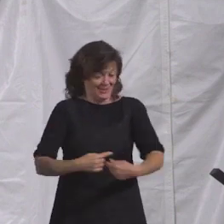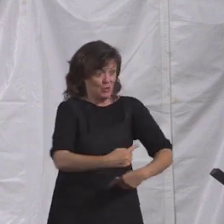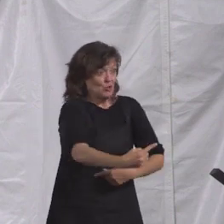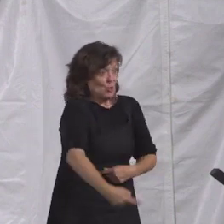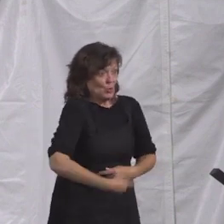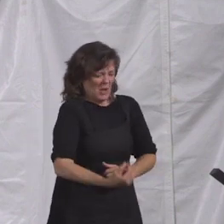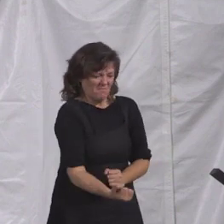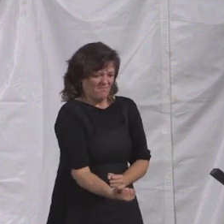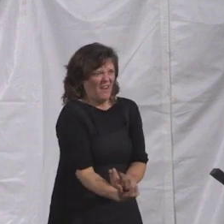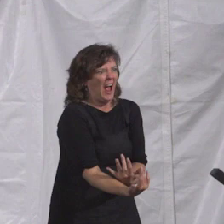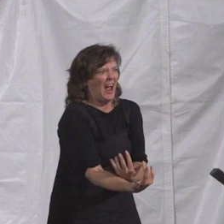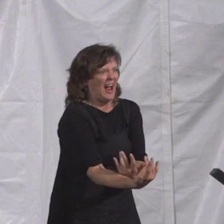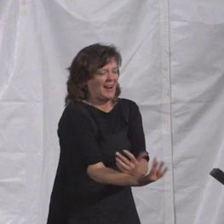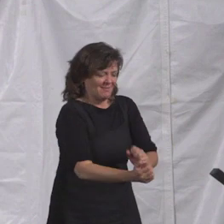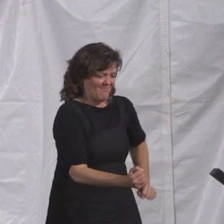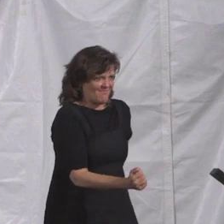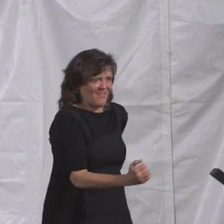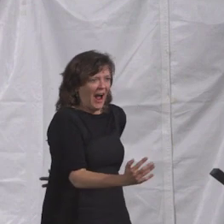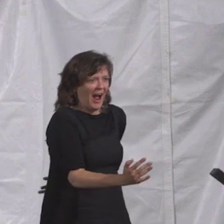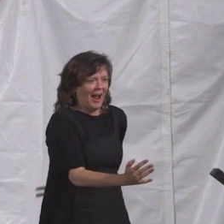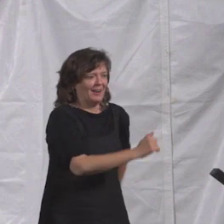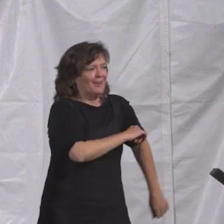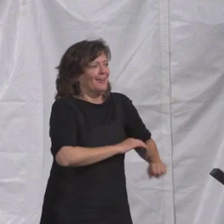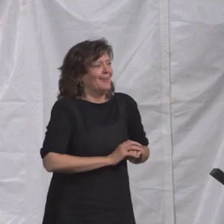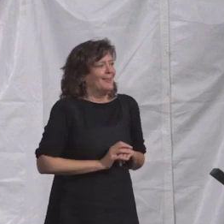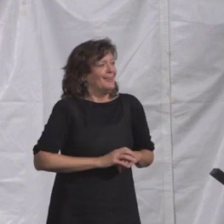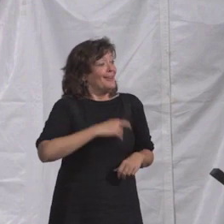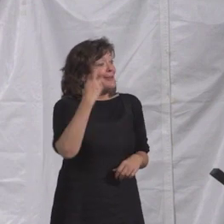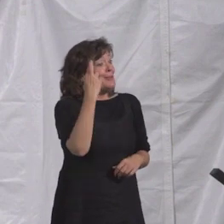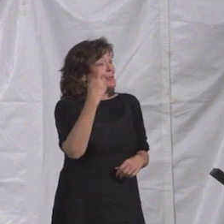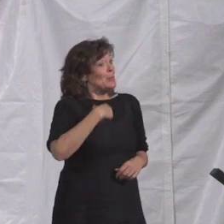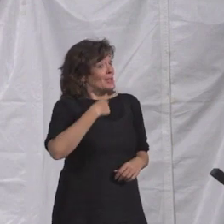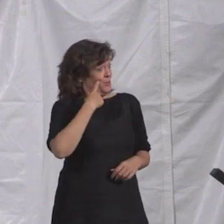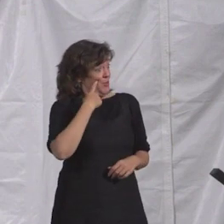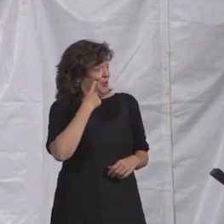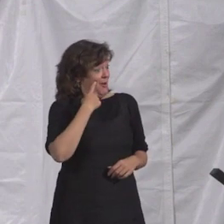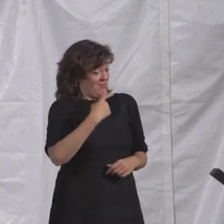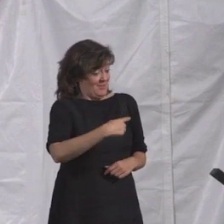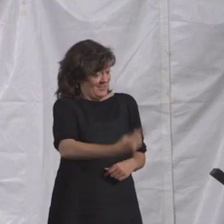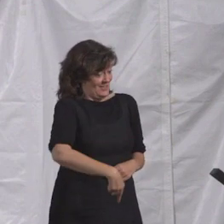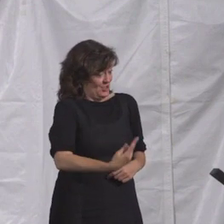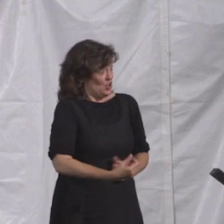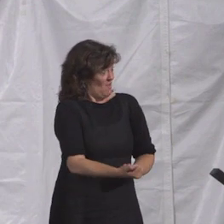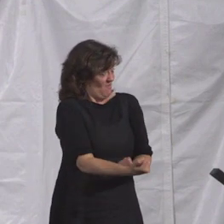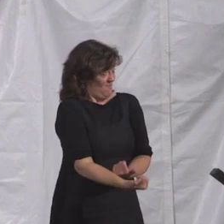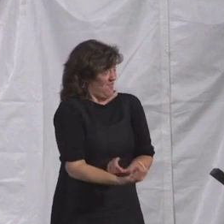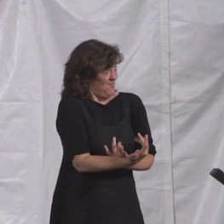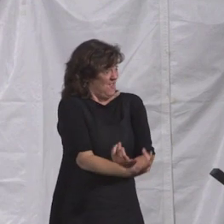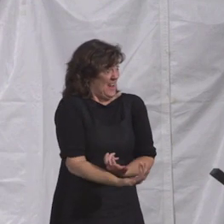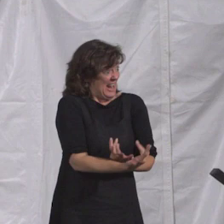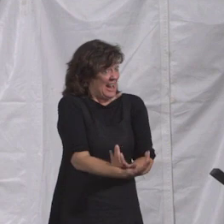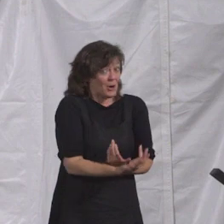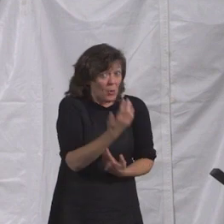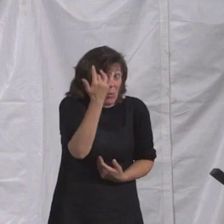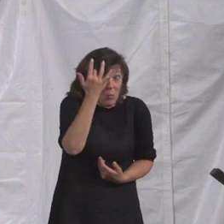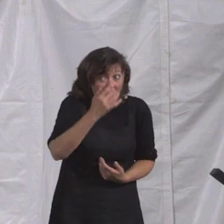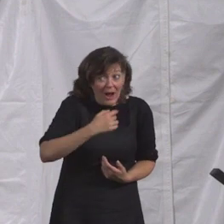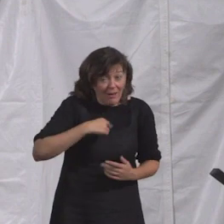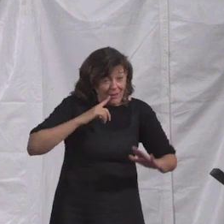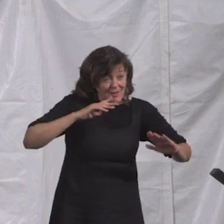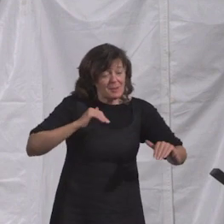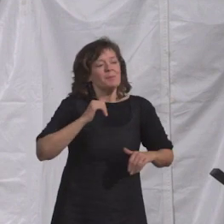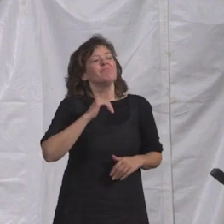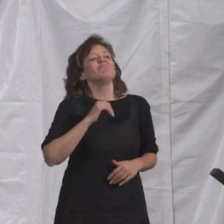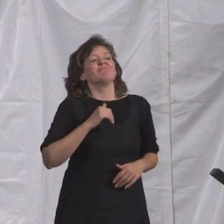And the reason we thought we could set our chains on fire is because Nora said we could.